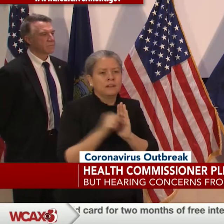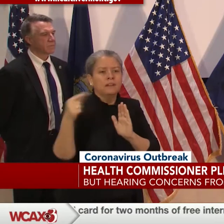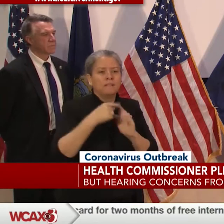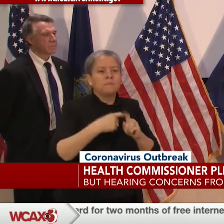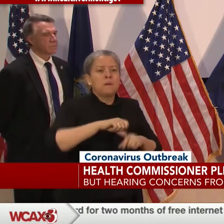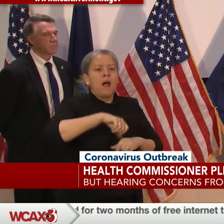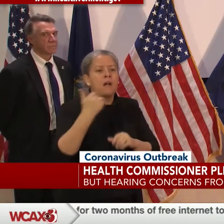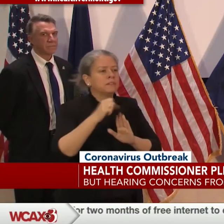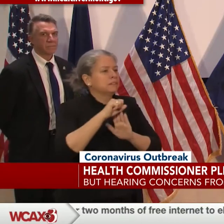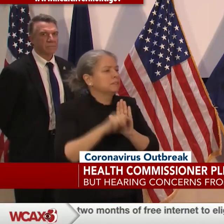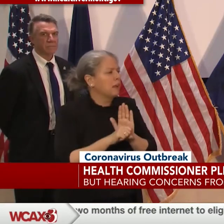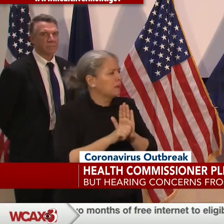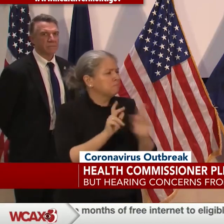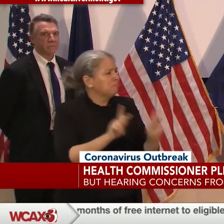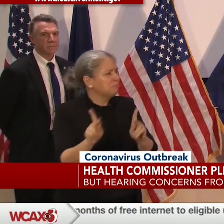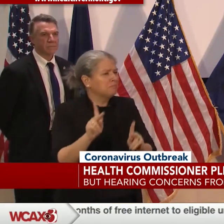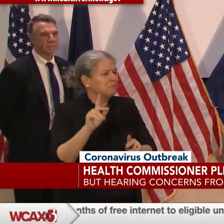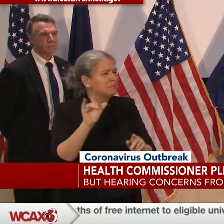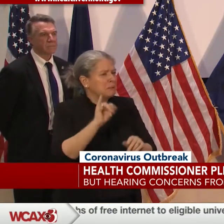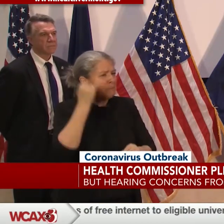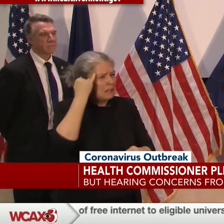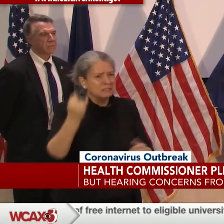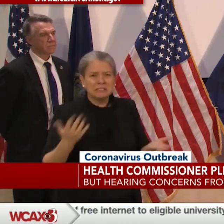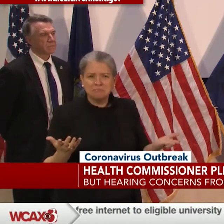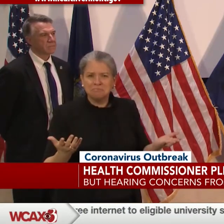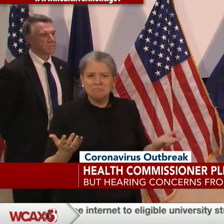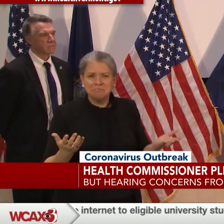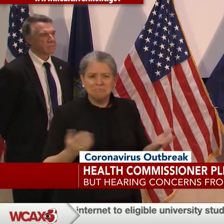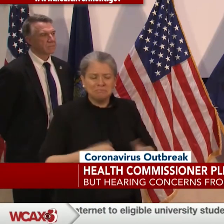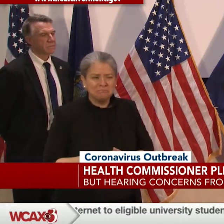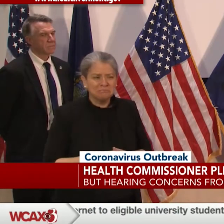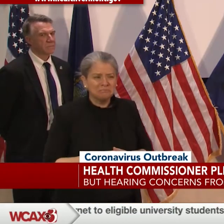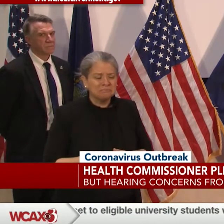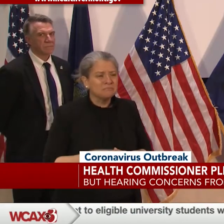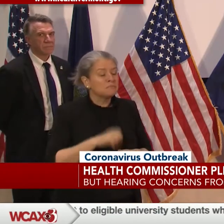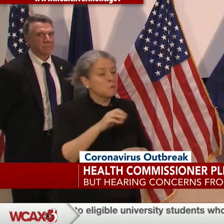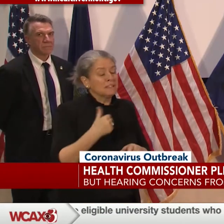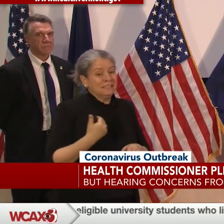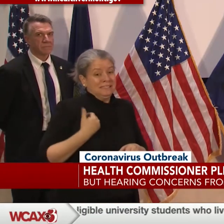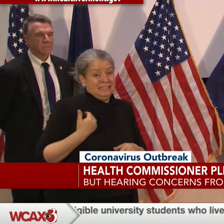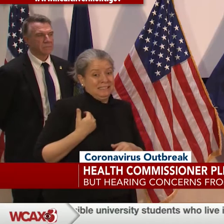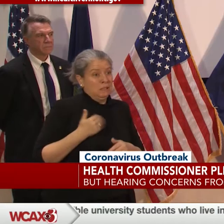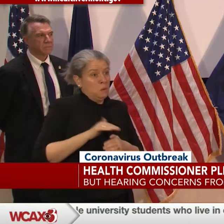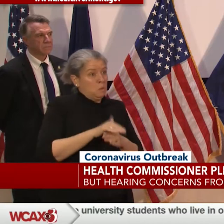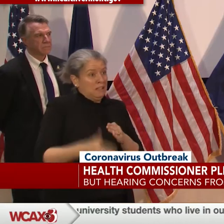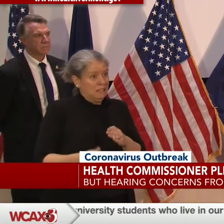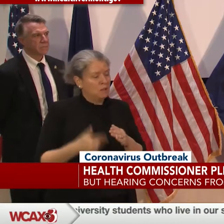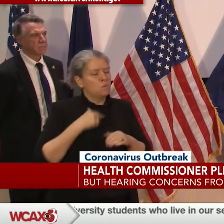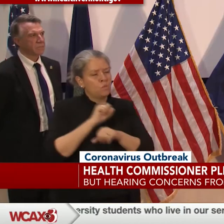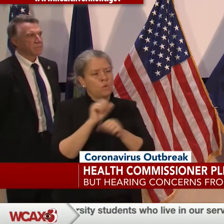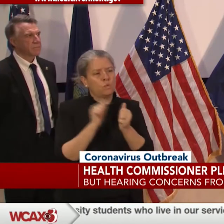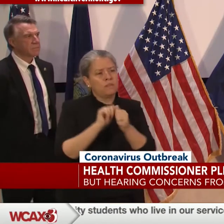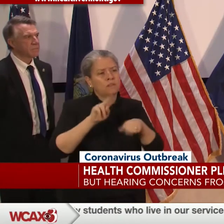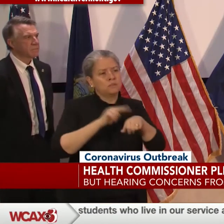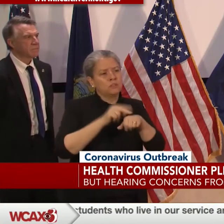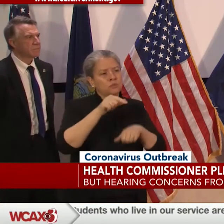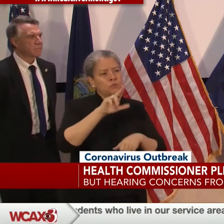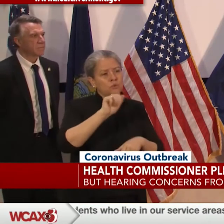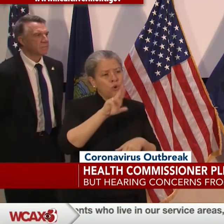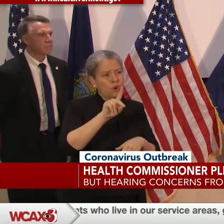Regarding testing, this weekend, in collaboration with the National Guard Civil Support Team, an